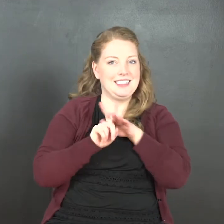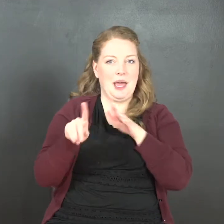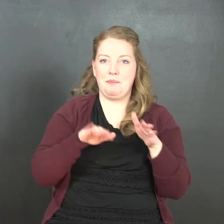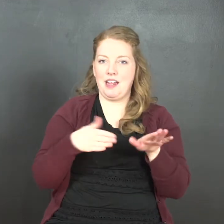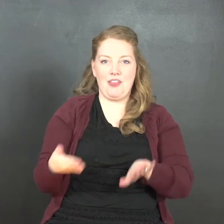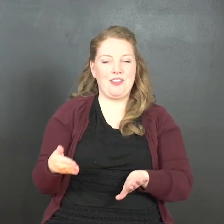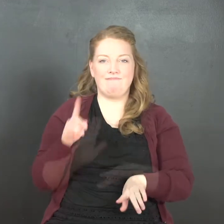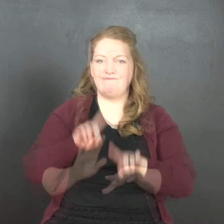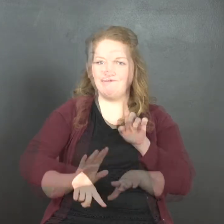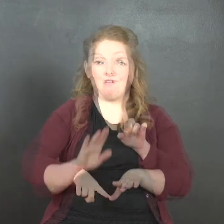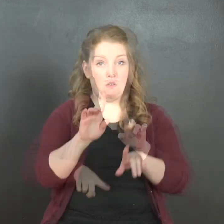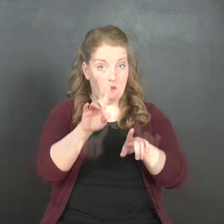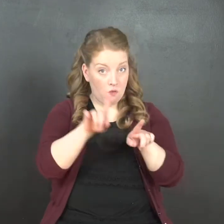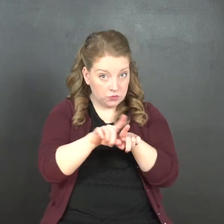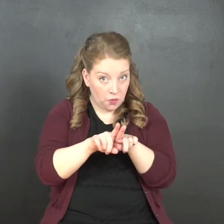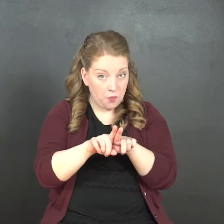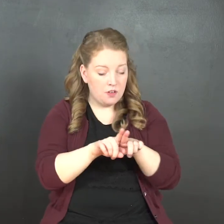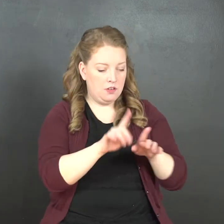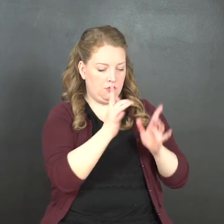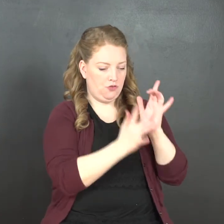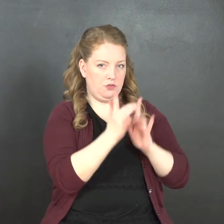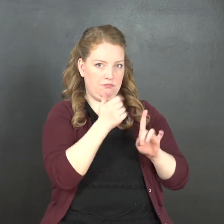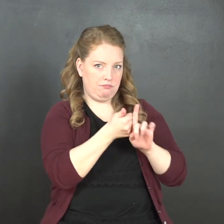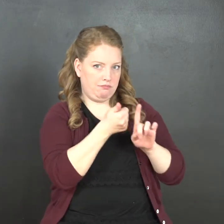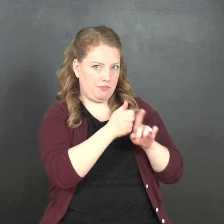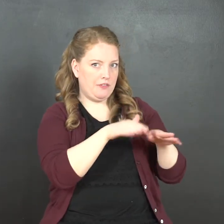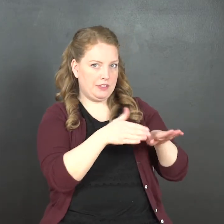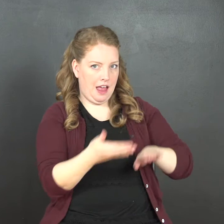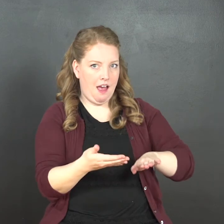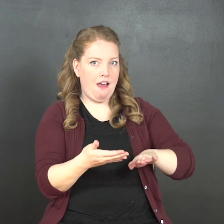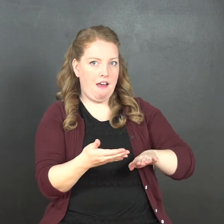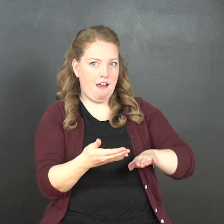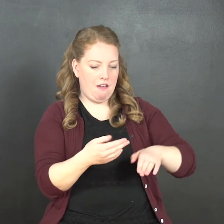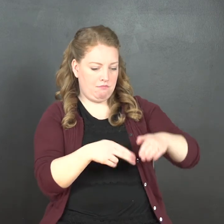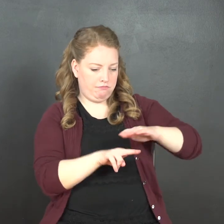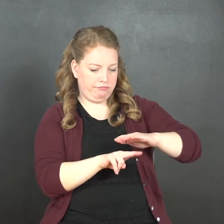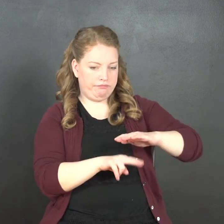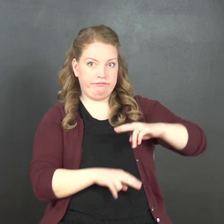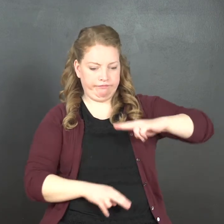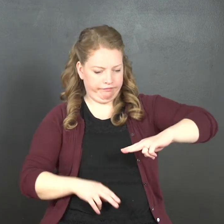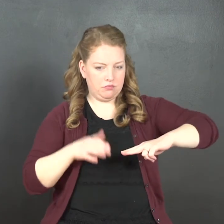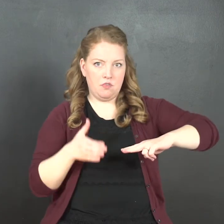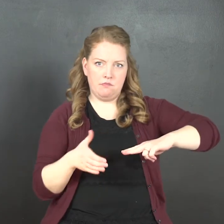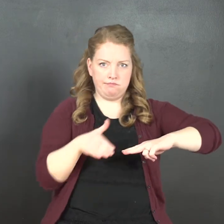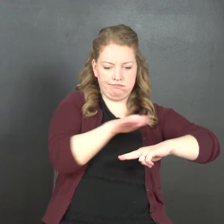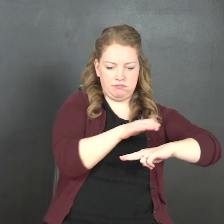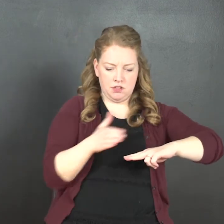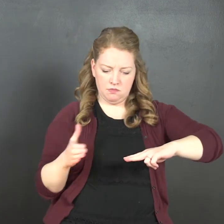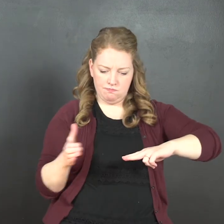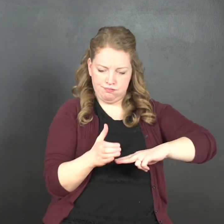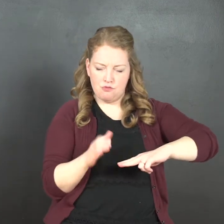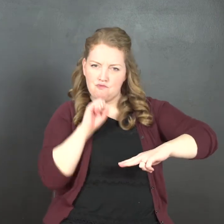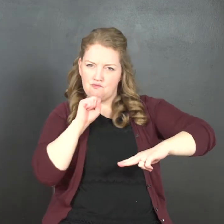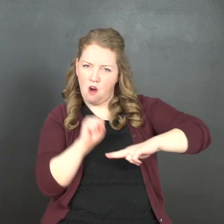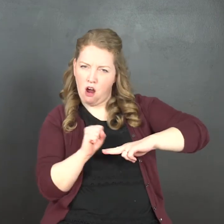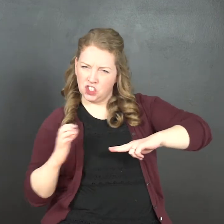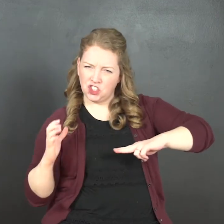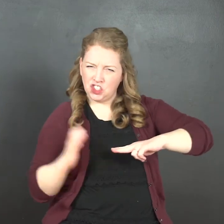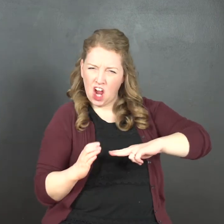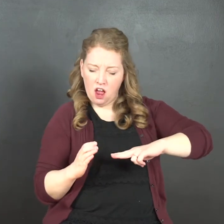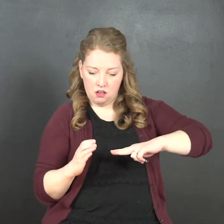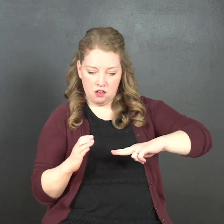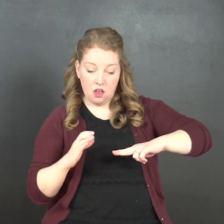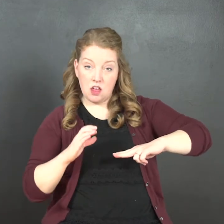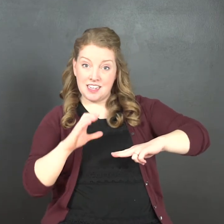mouth of that tomb. There was a Roman seal that was placed upon it, confirming the fact that he was dead. But on that third day, Jesus Christ